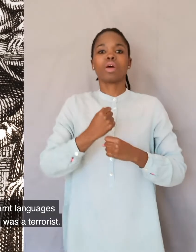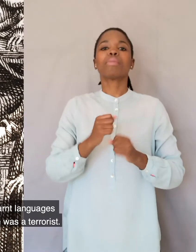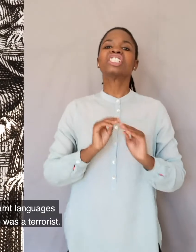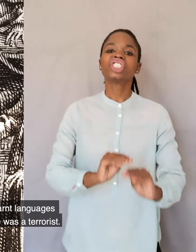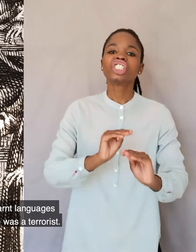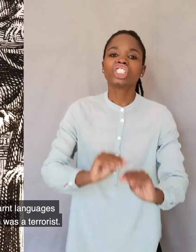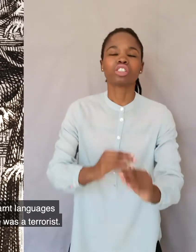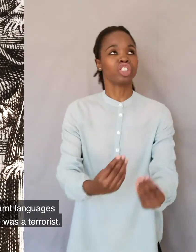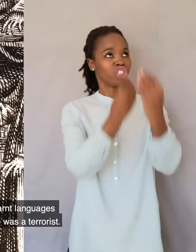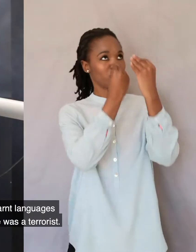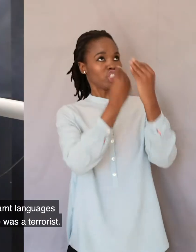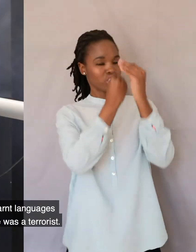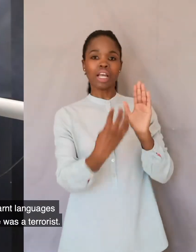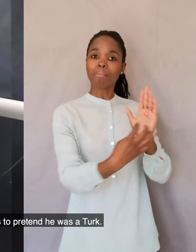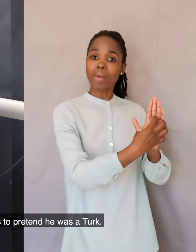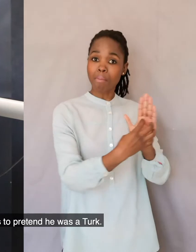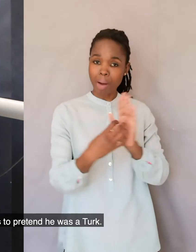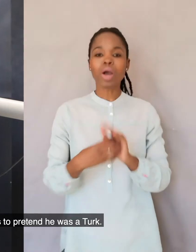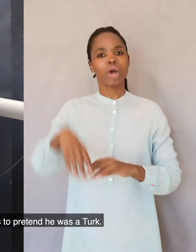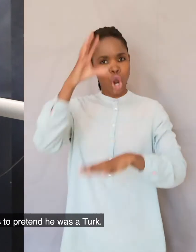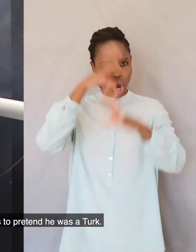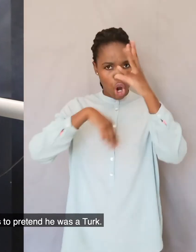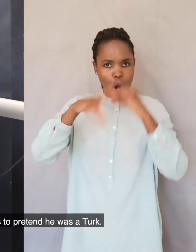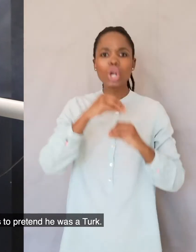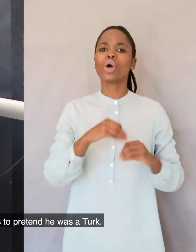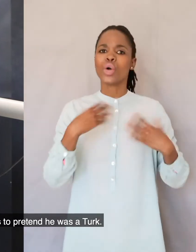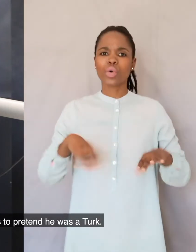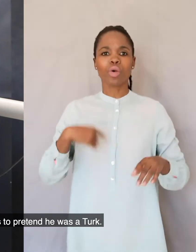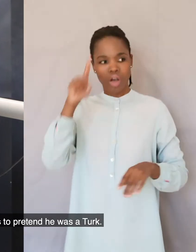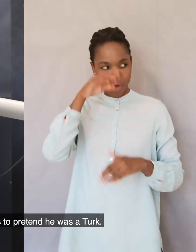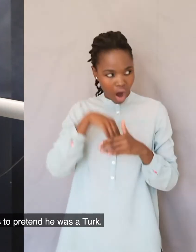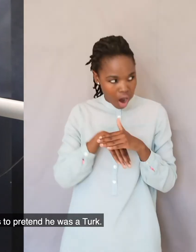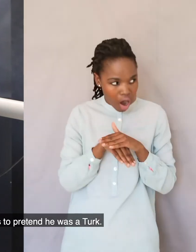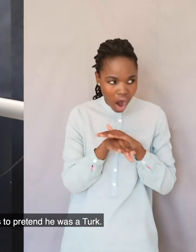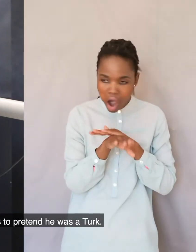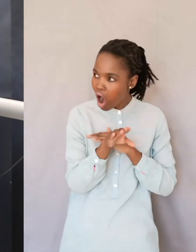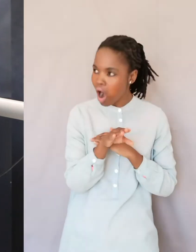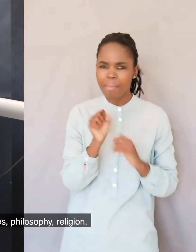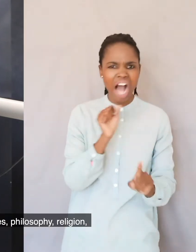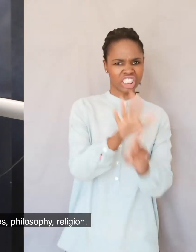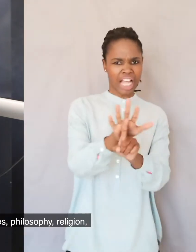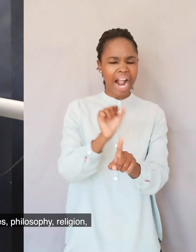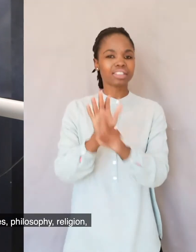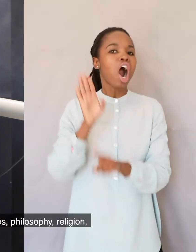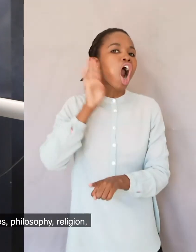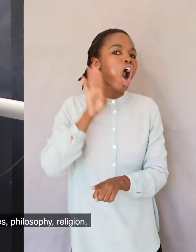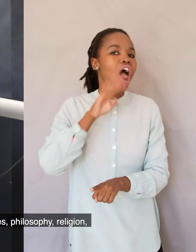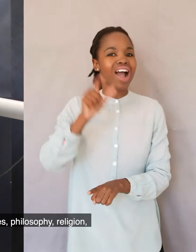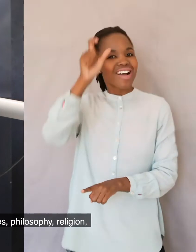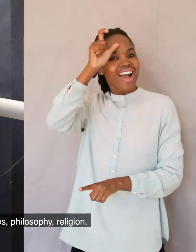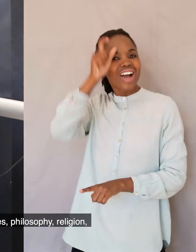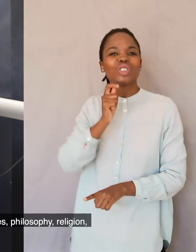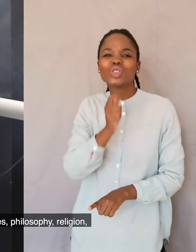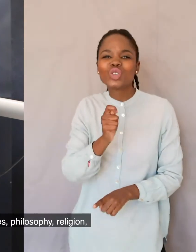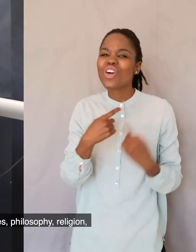learned languages. That helped him because he was a terrorist. He used to infiltrate in all different ways to pretend he was a Turk. So they learned all